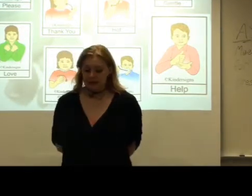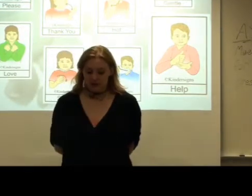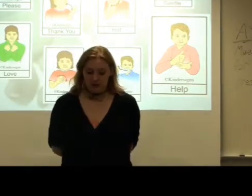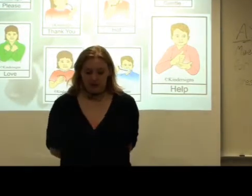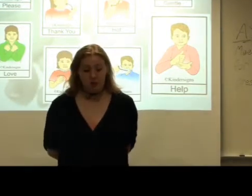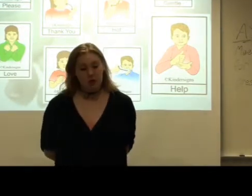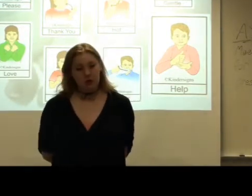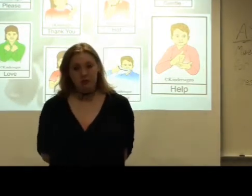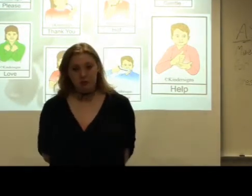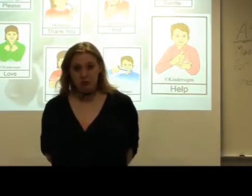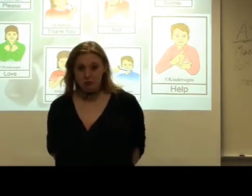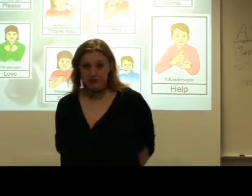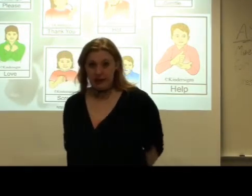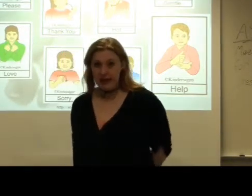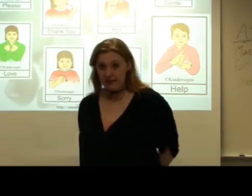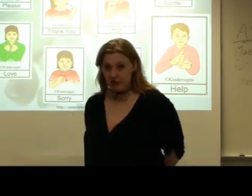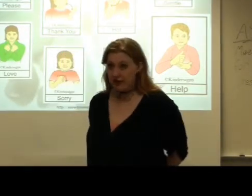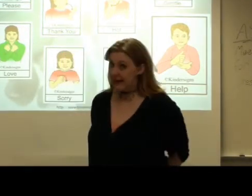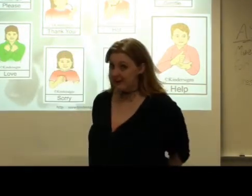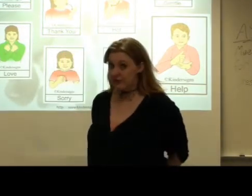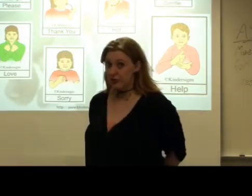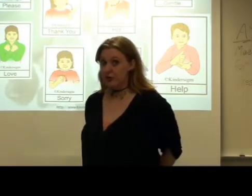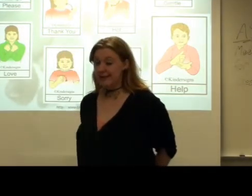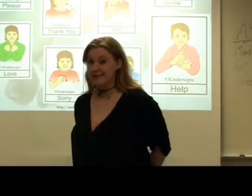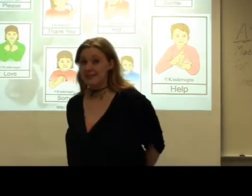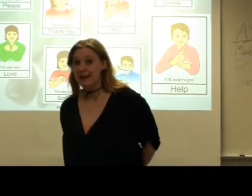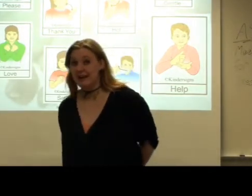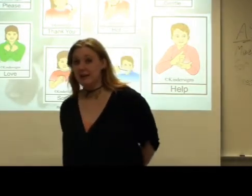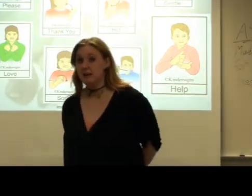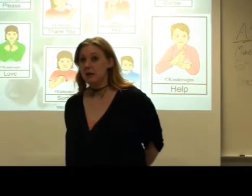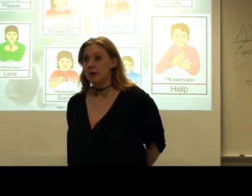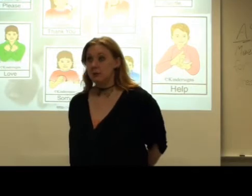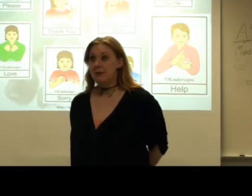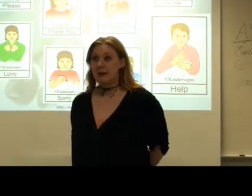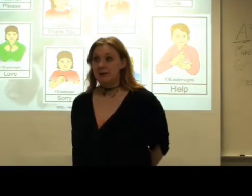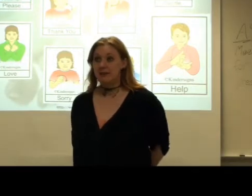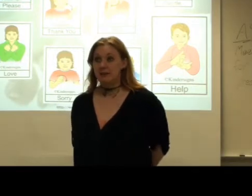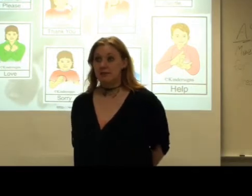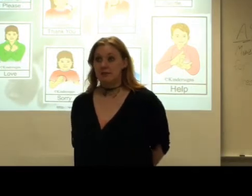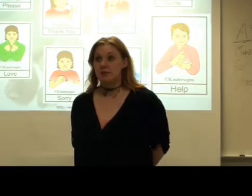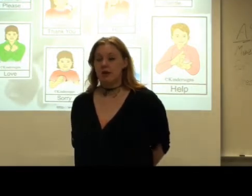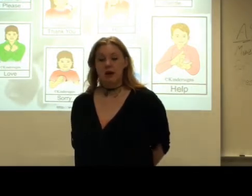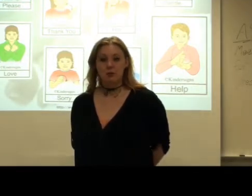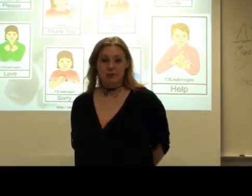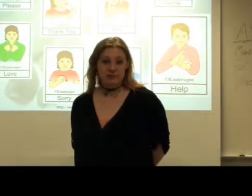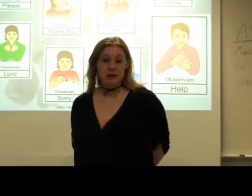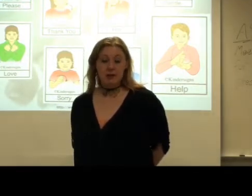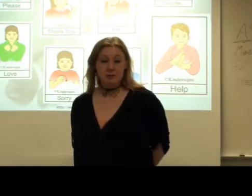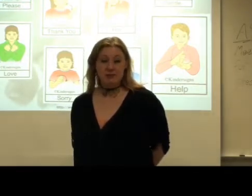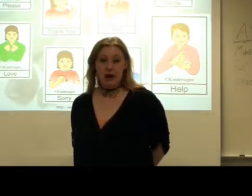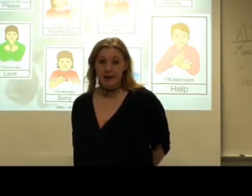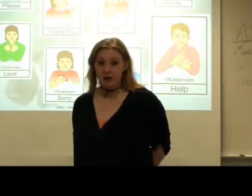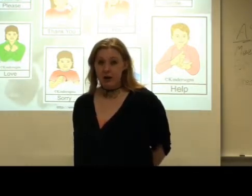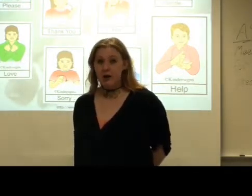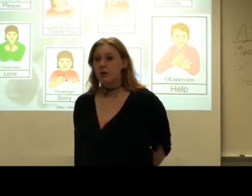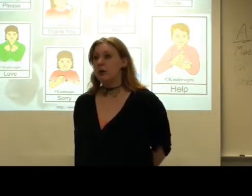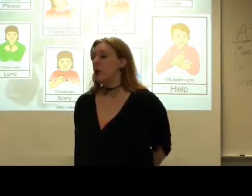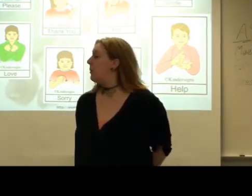you know, for current students, I have on Angel in the Signing Babies, with the Signing Babies icon. You can open